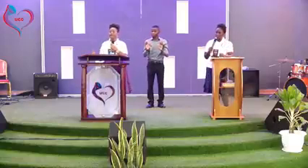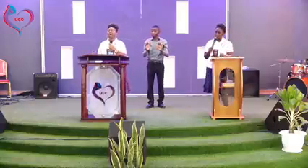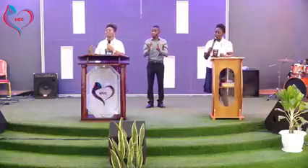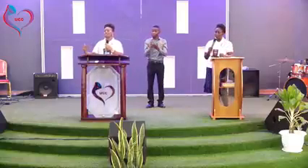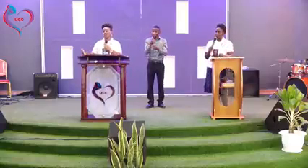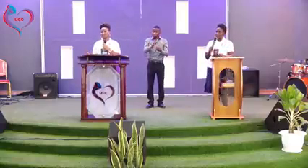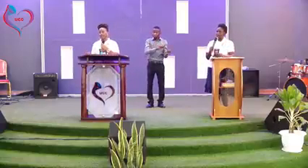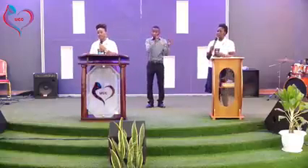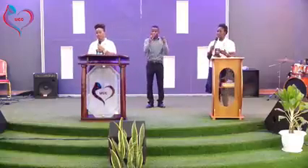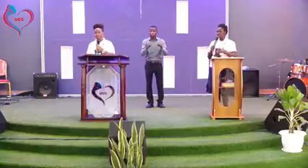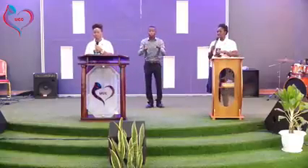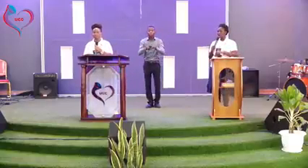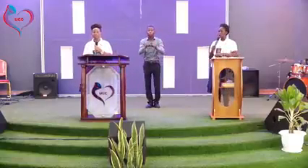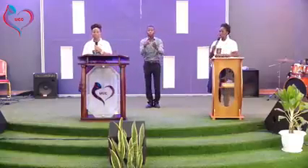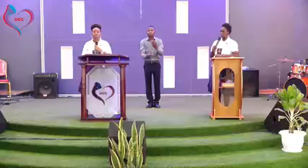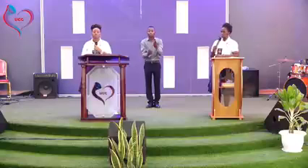He came as a servant,